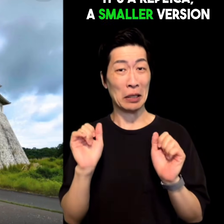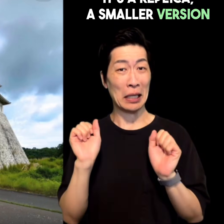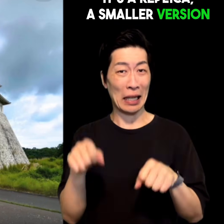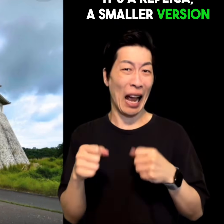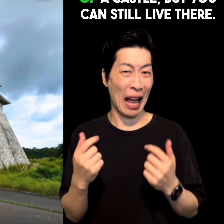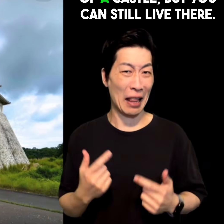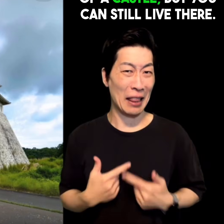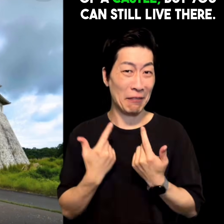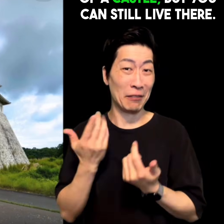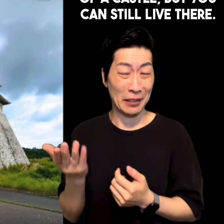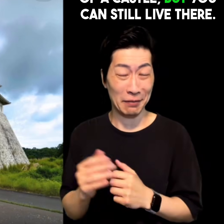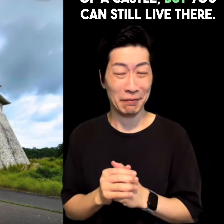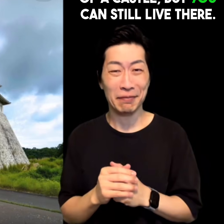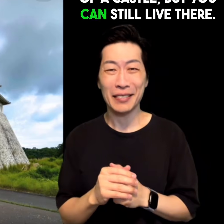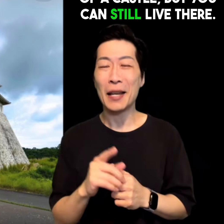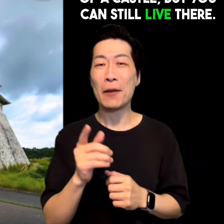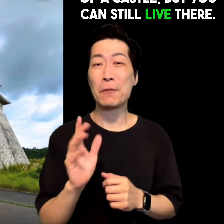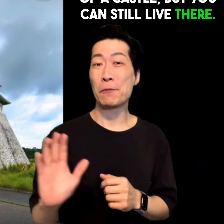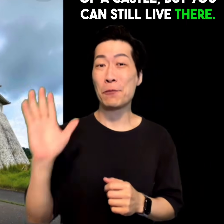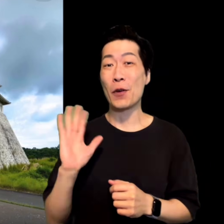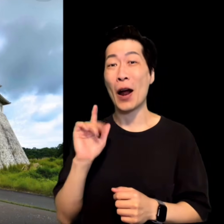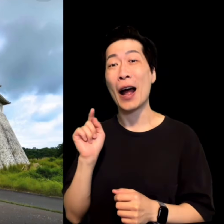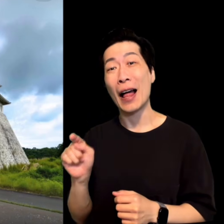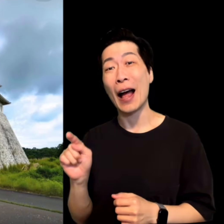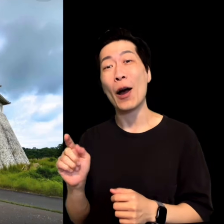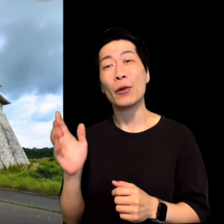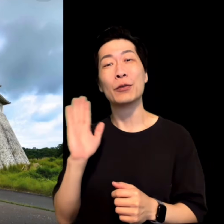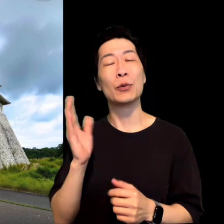A smaller version of a castle. But you can still live there.